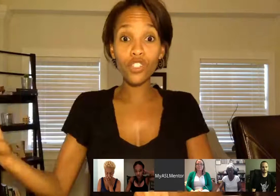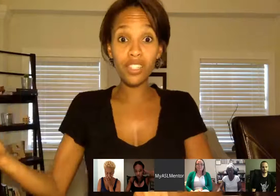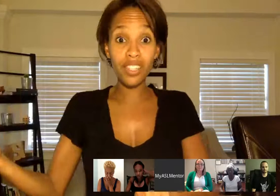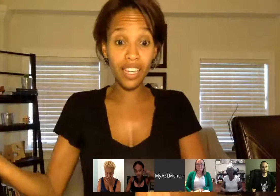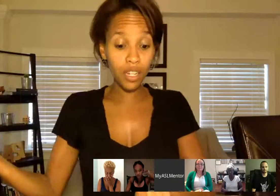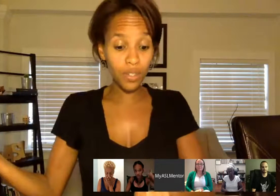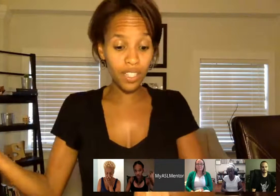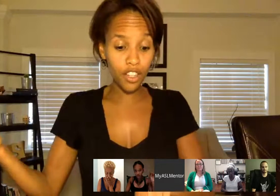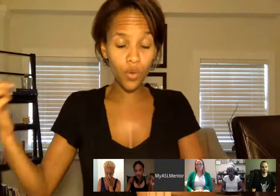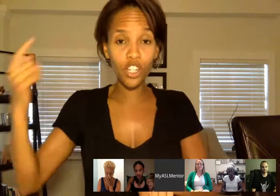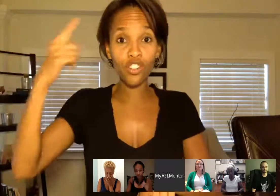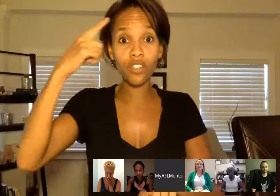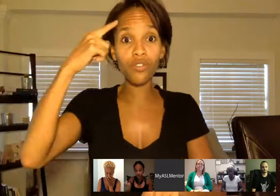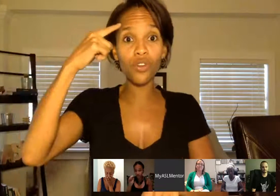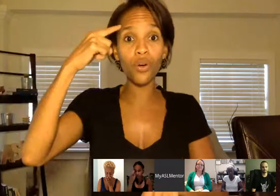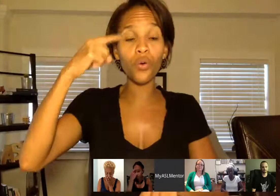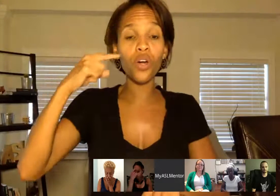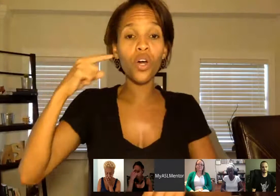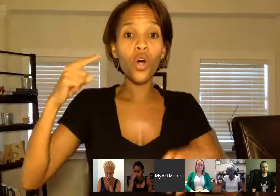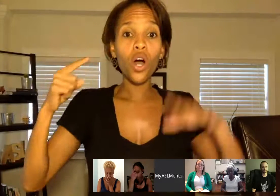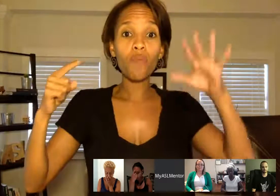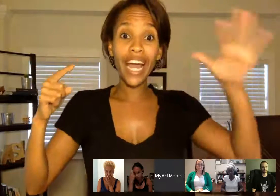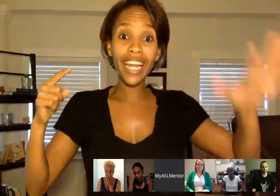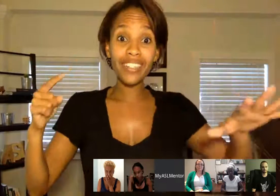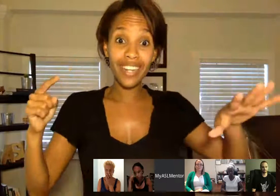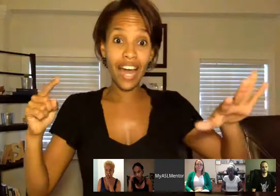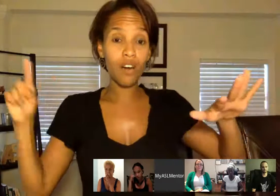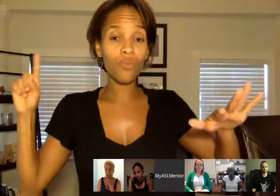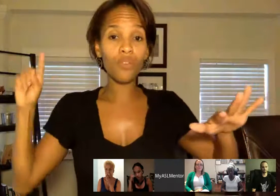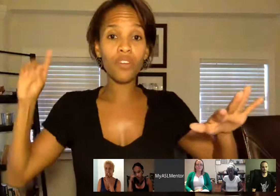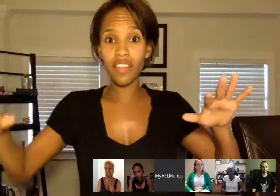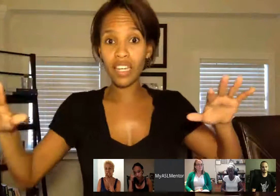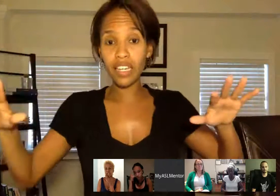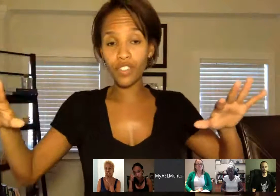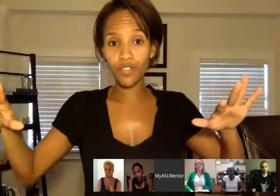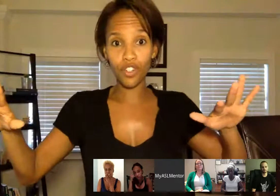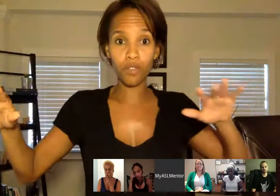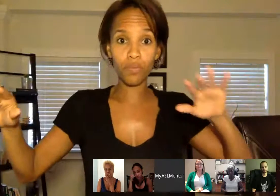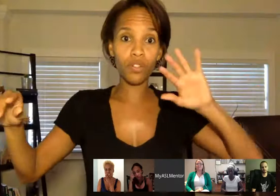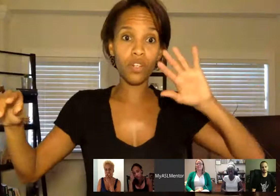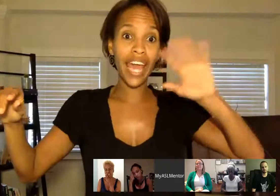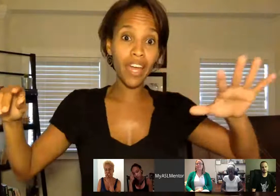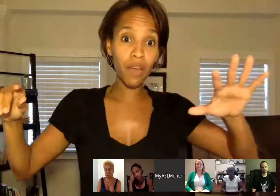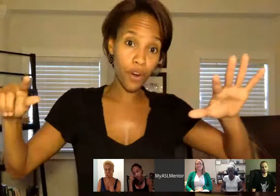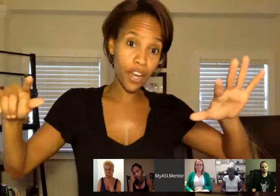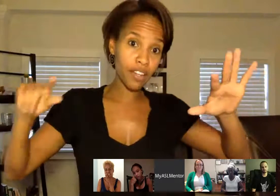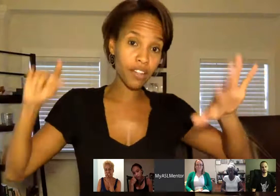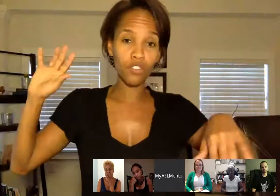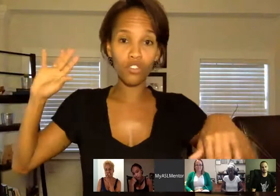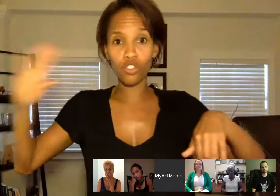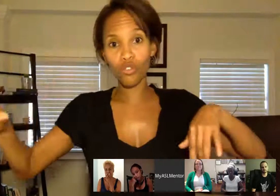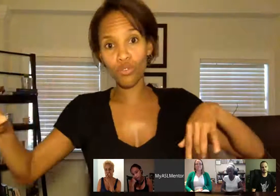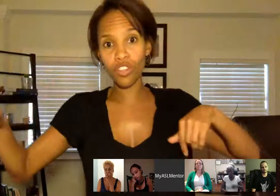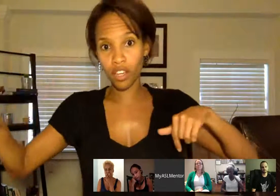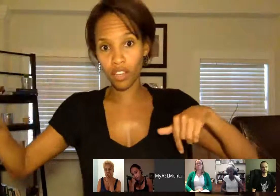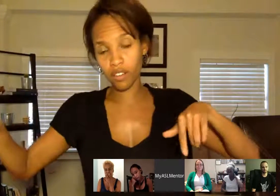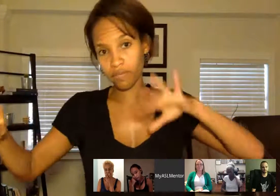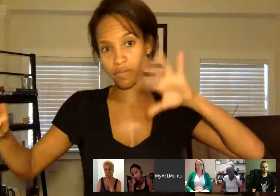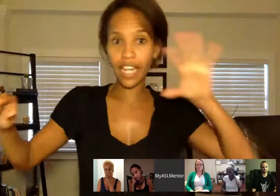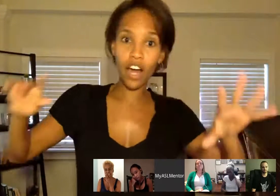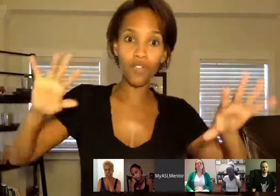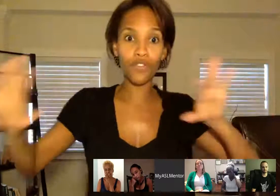Brain versus think was another question. So brain is a noun, think is a verb. A brain, to